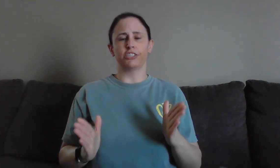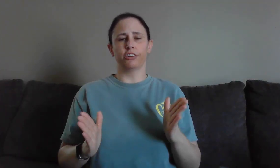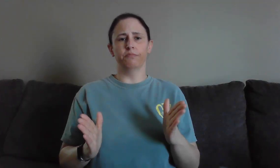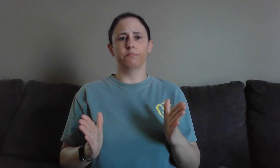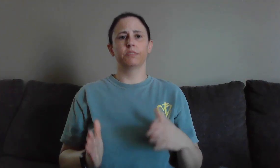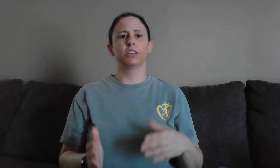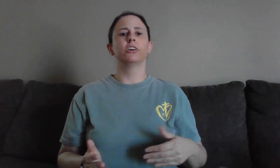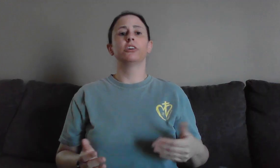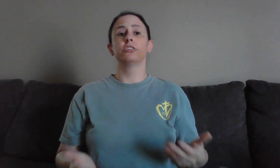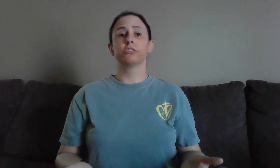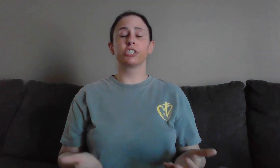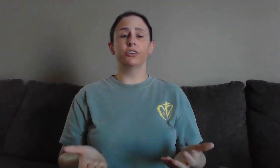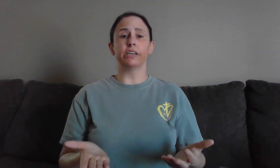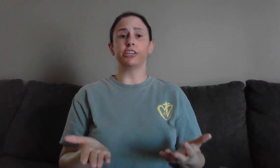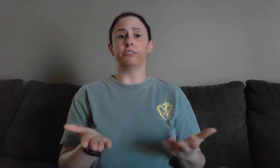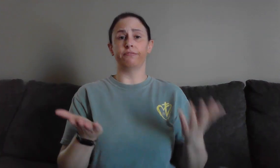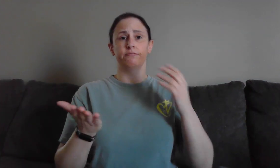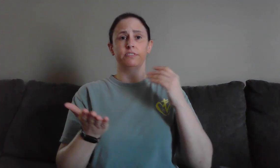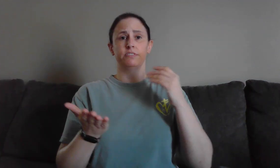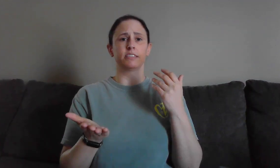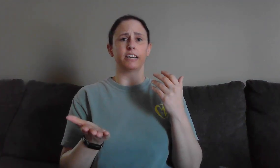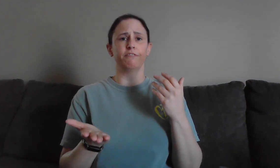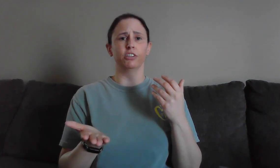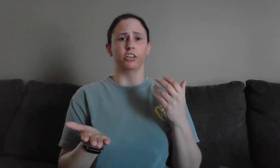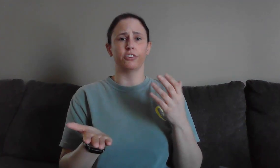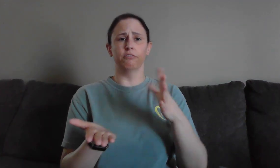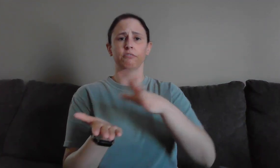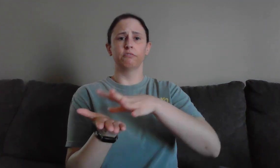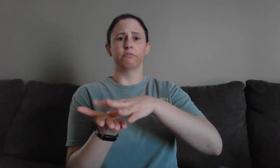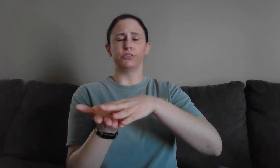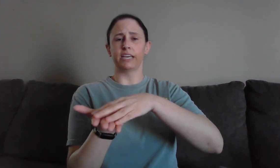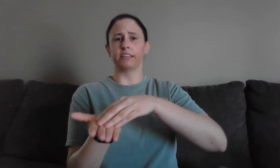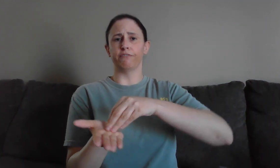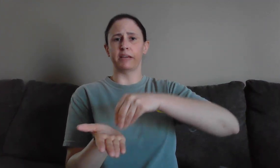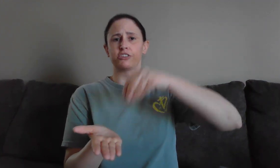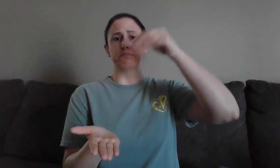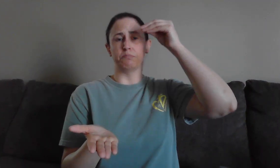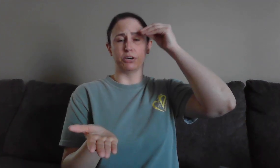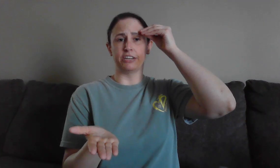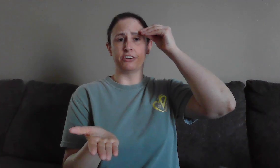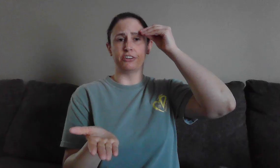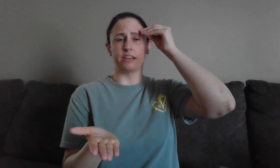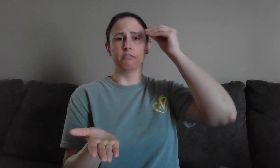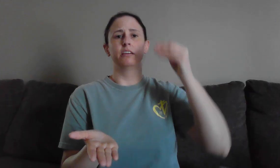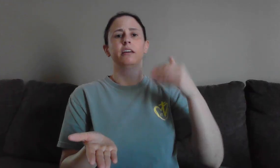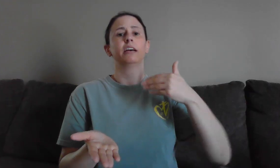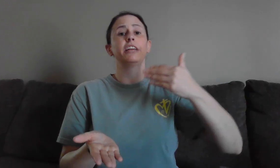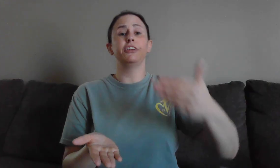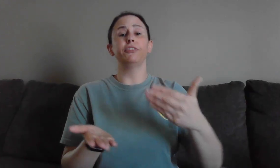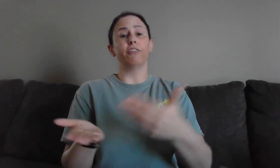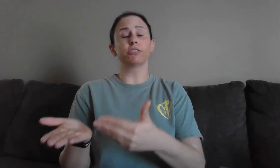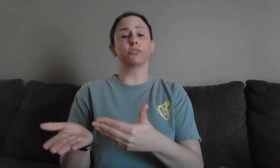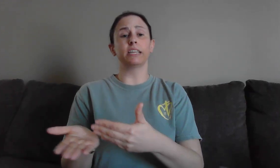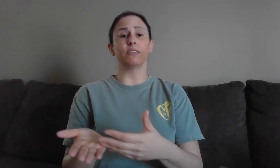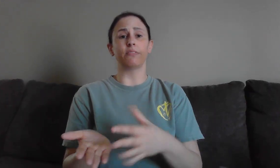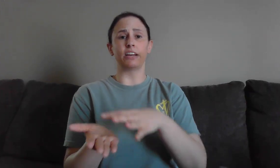teacher, student, you've seen the sign for learn. You take the information, put it in your head, and you've also seen that they